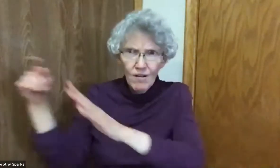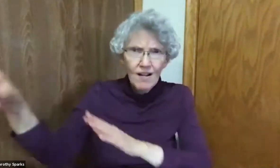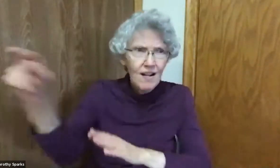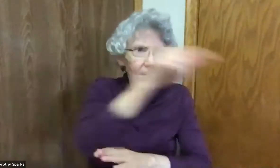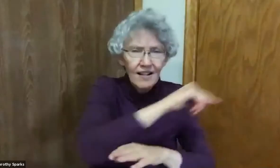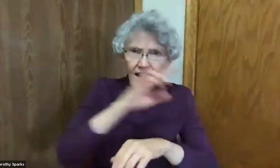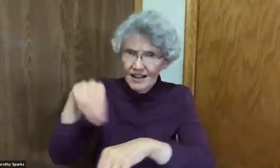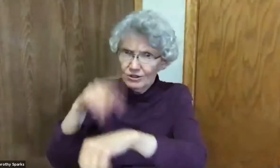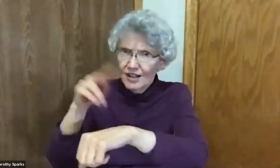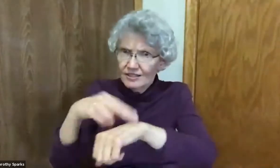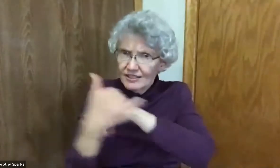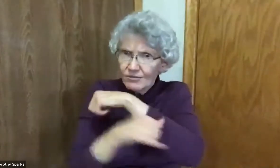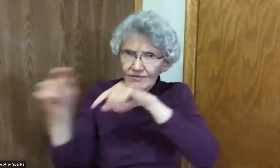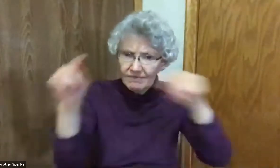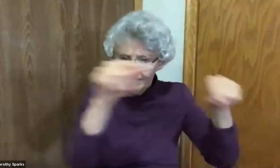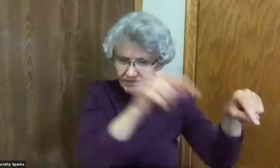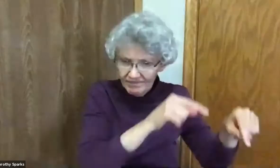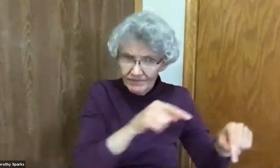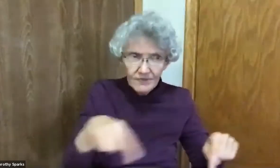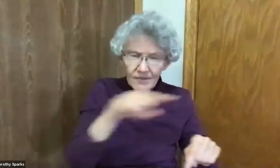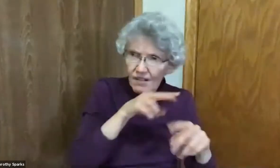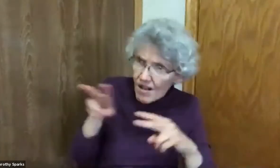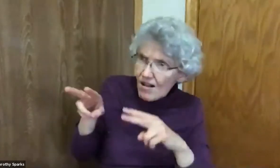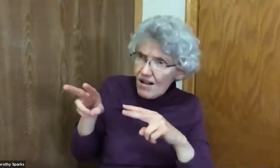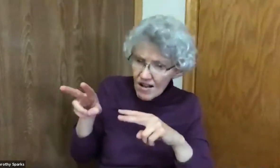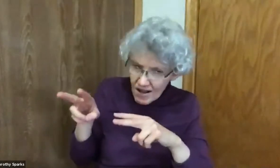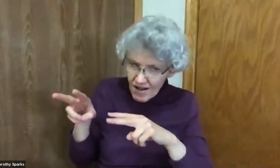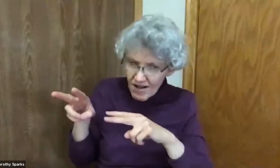Your descendants will be known in every nation.